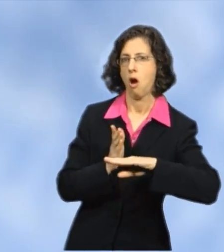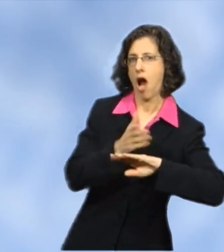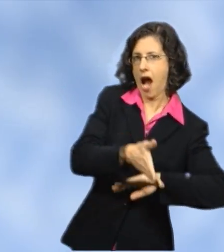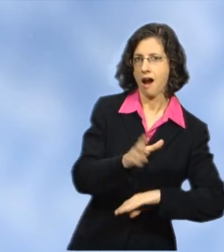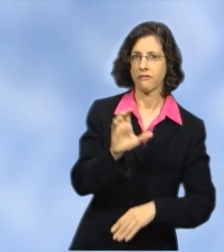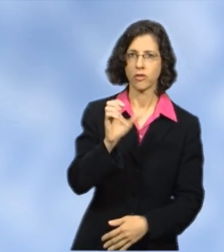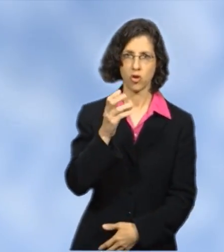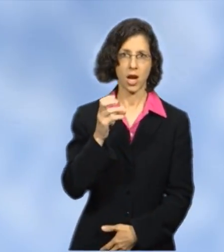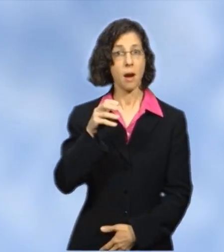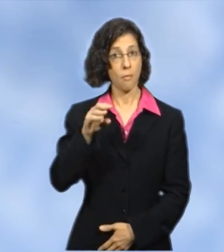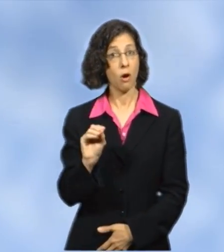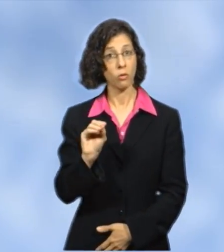after chemotherapy.